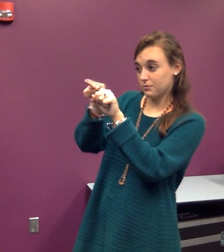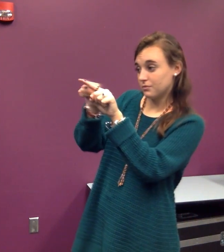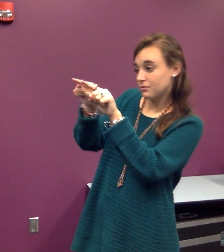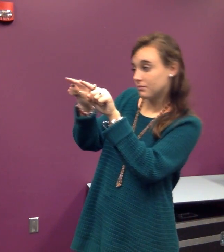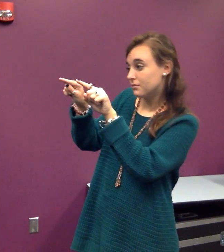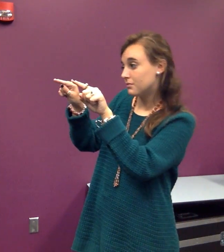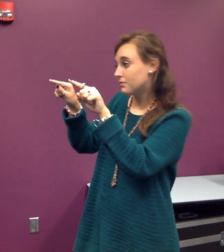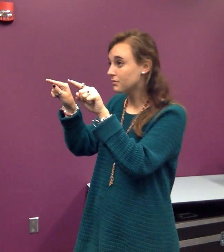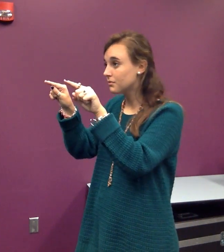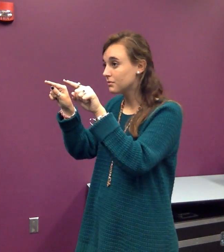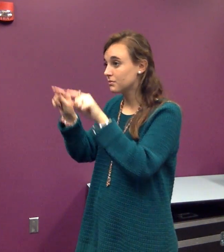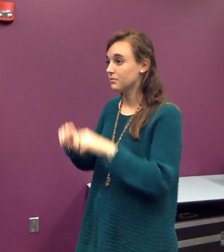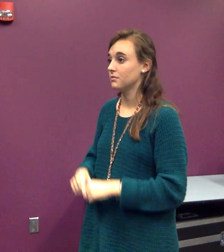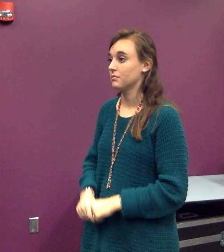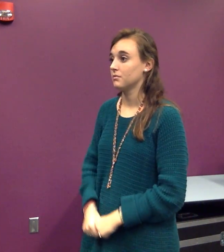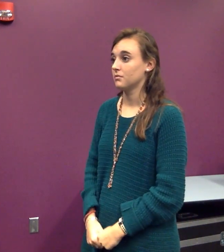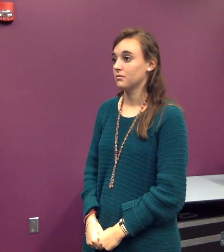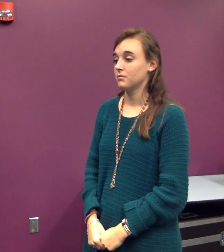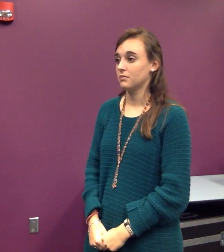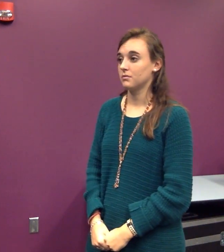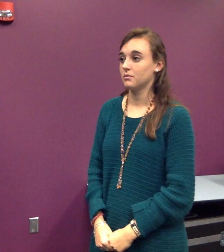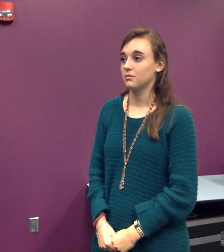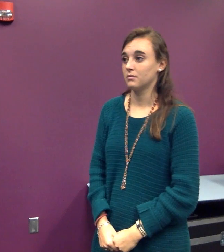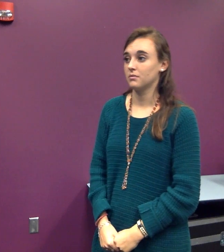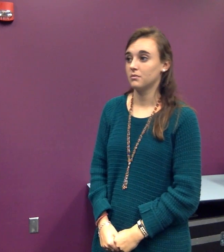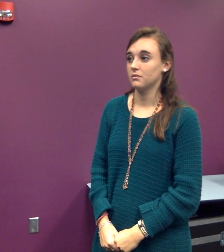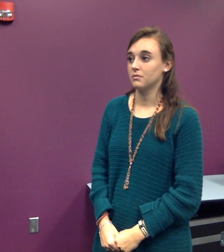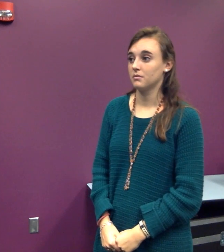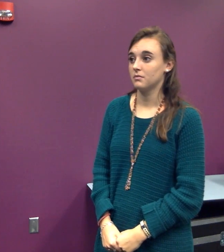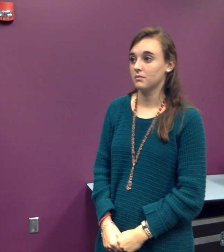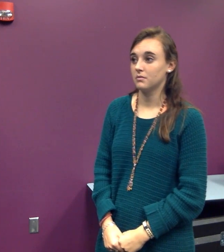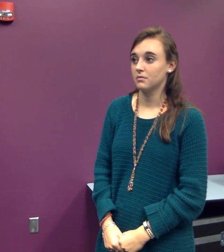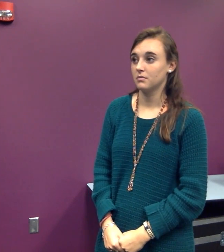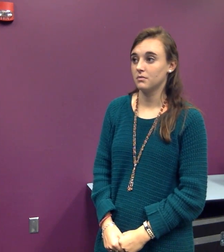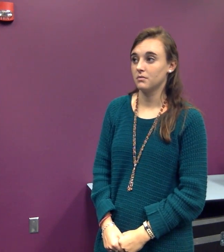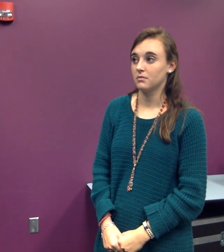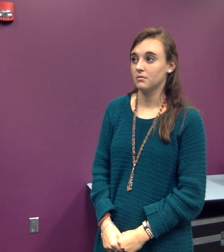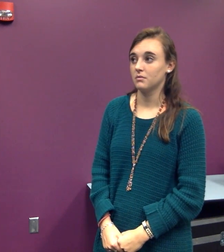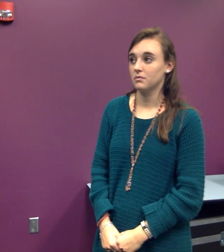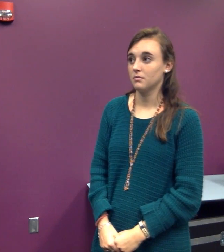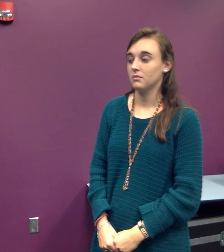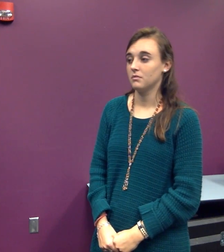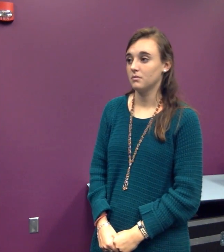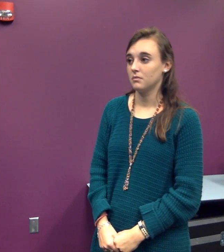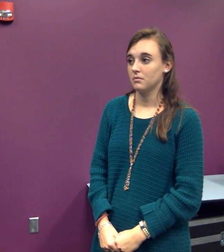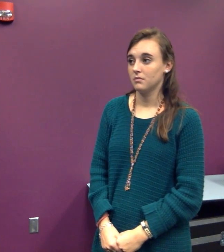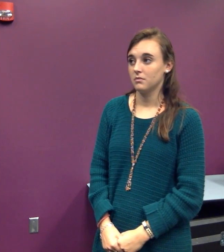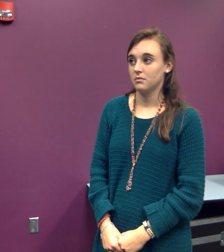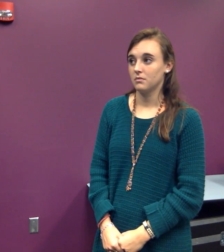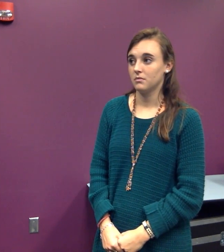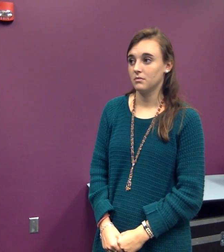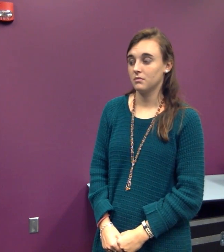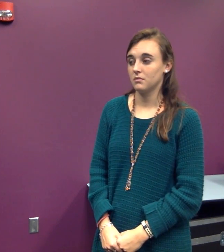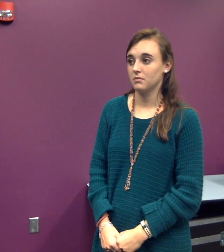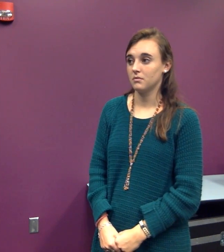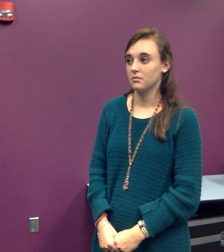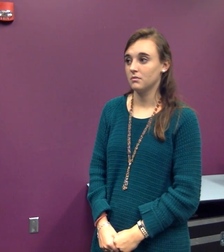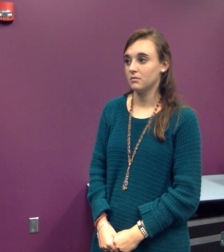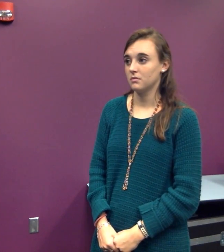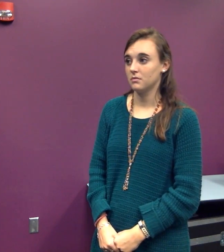Left. And stop when you reach the pencil line. That's it. So then you turn it down